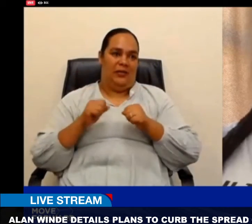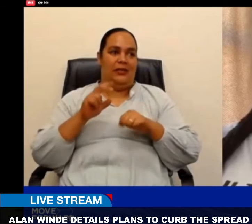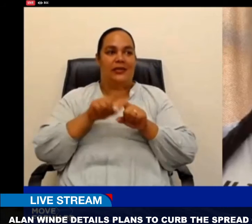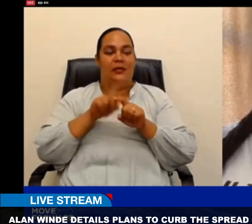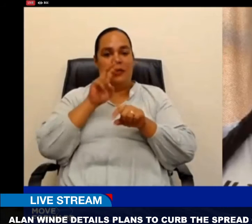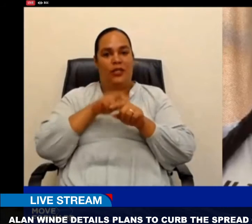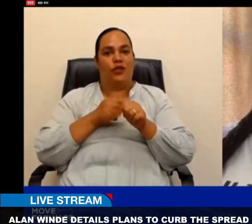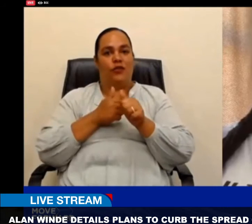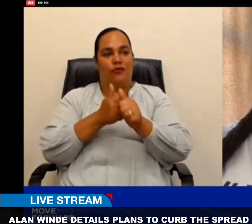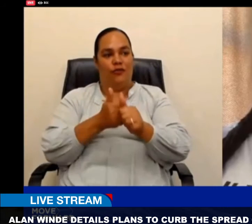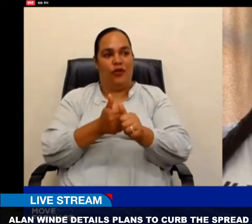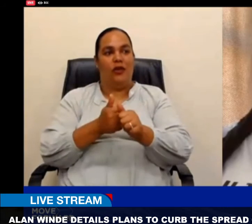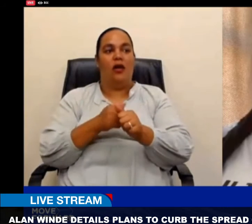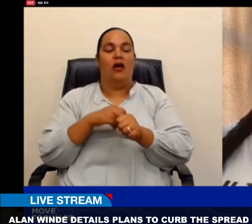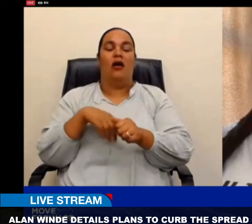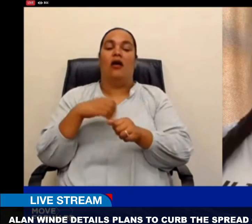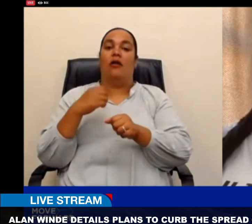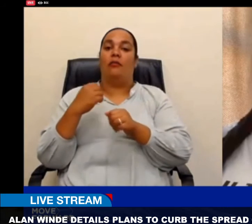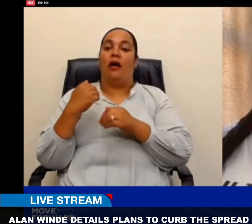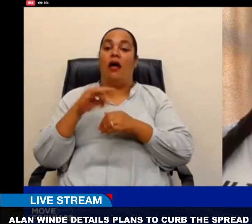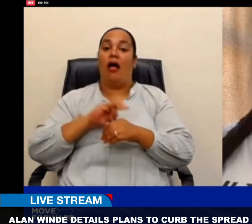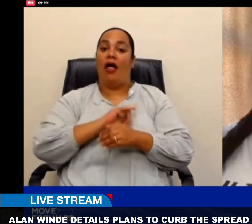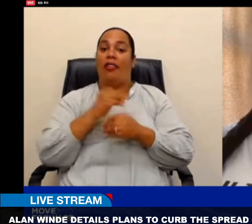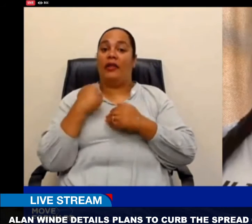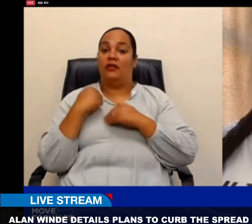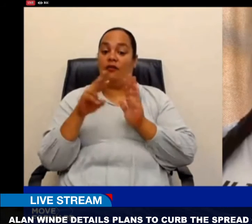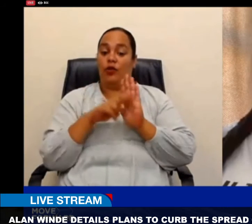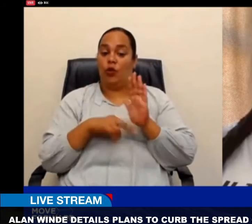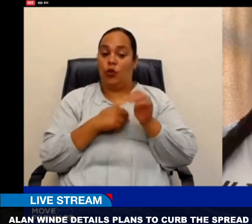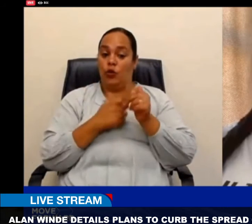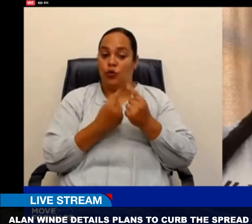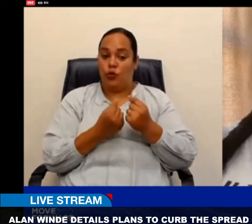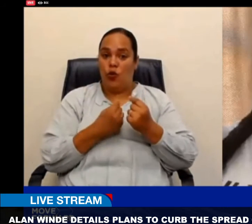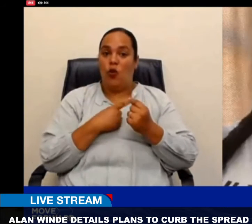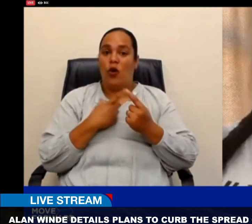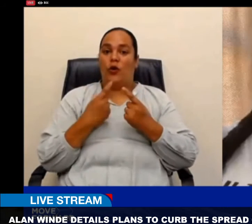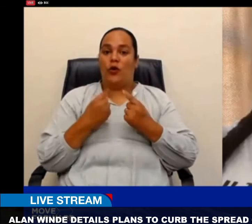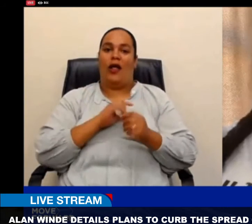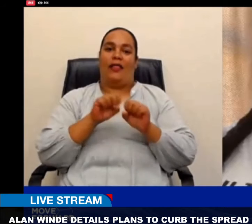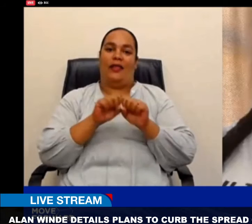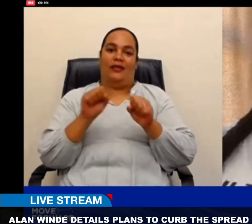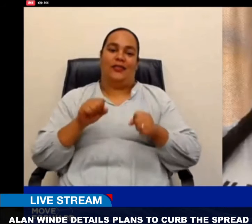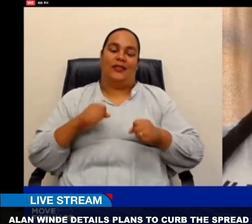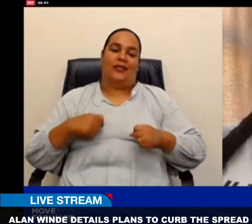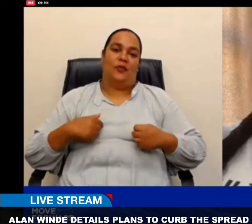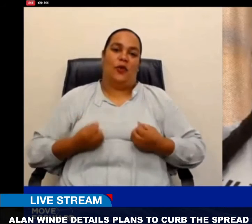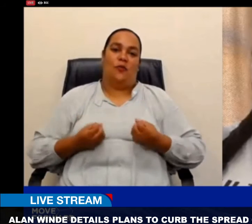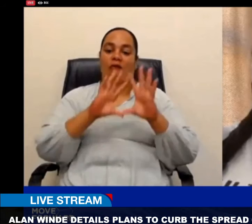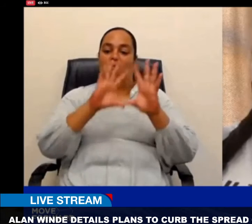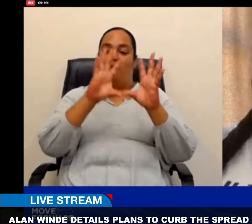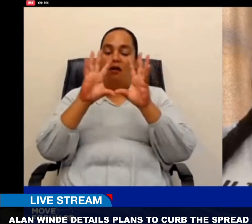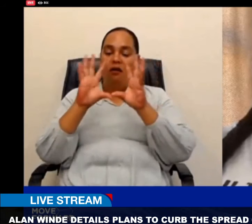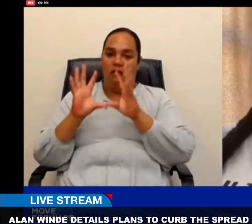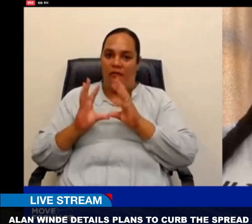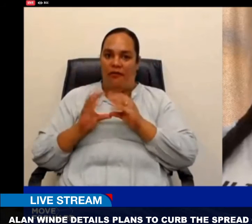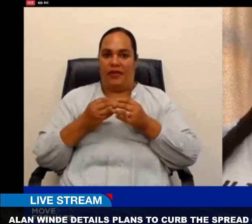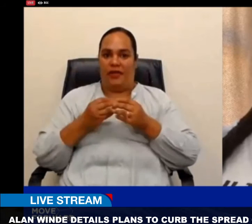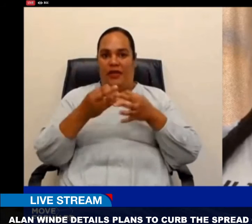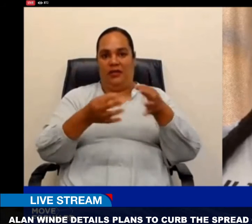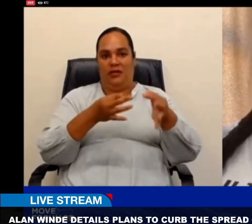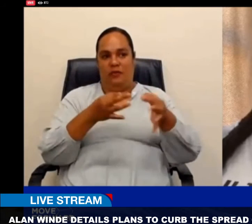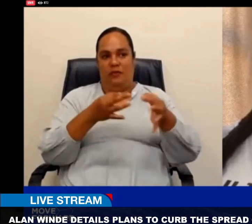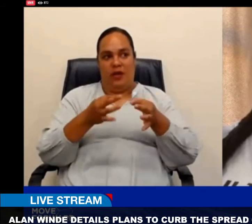the occupational and health and safety, which is what we are doing in our health system, where we provide the whole packages of the